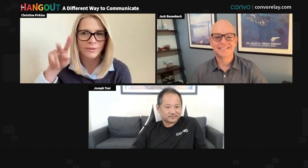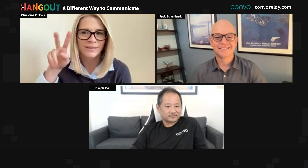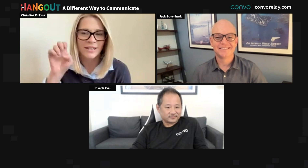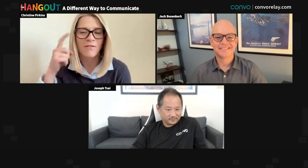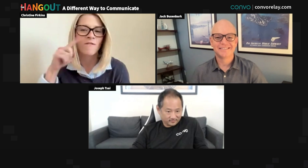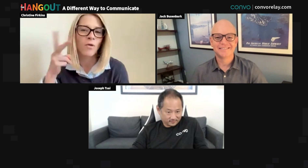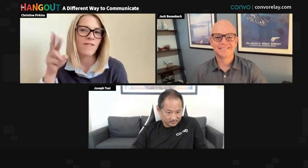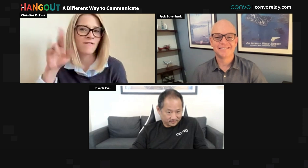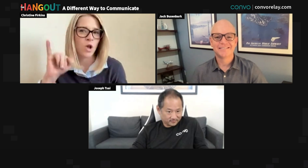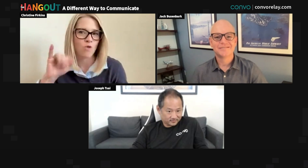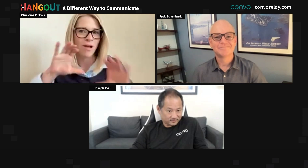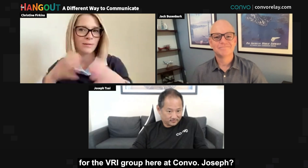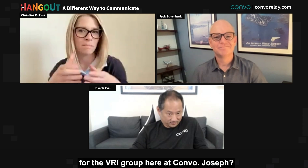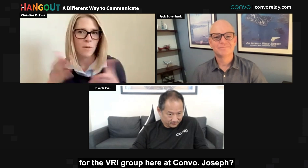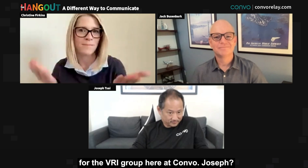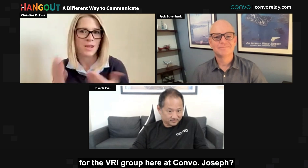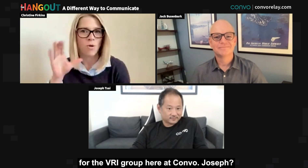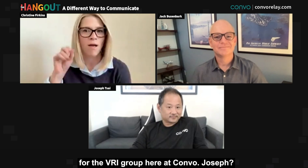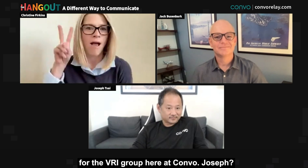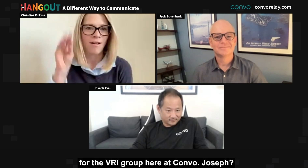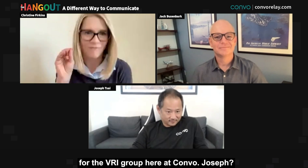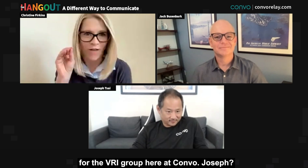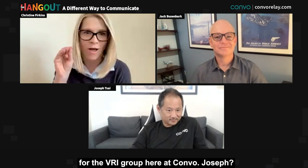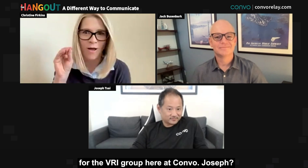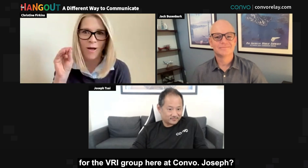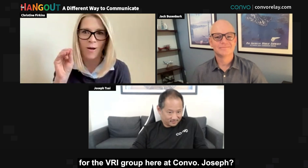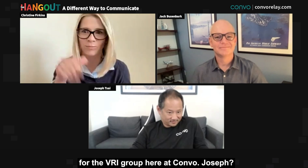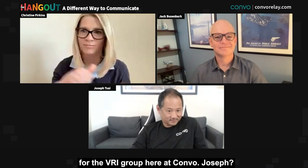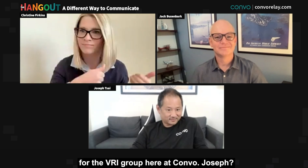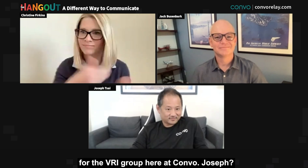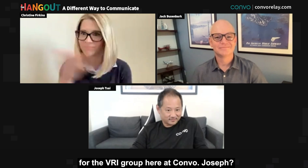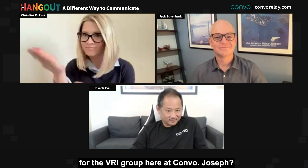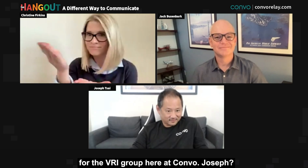account executive for the VRI group here at Convo.